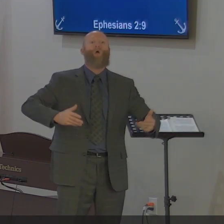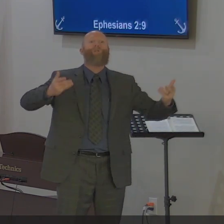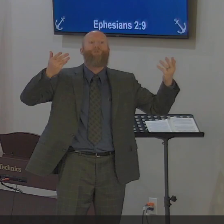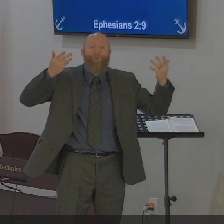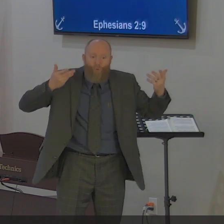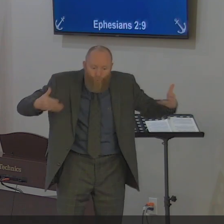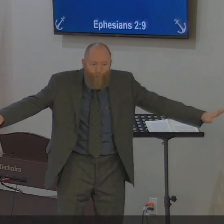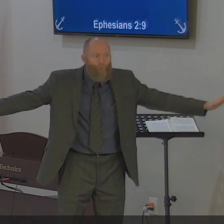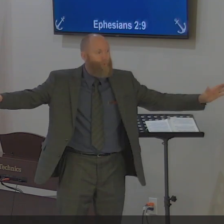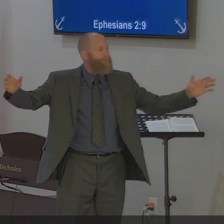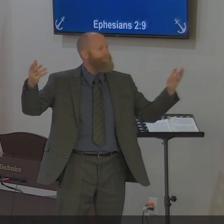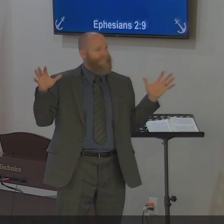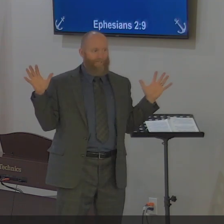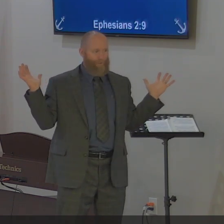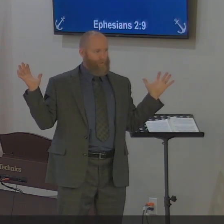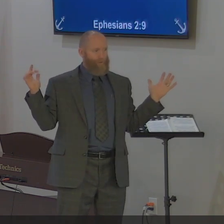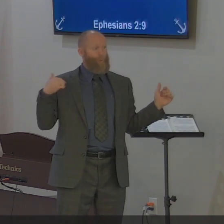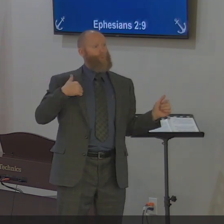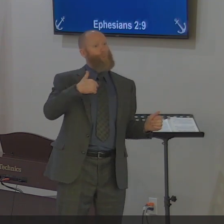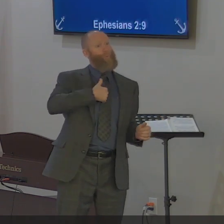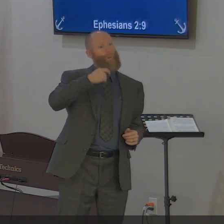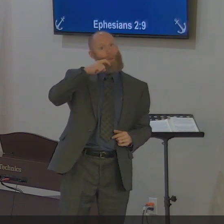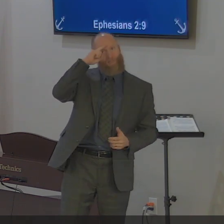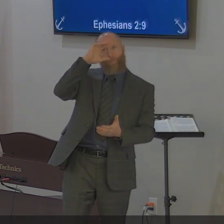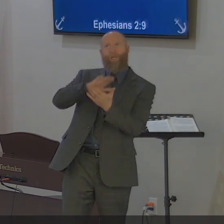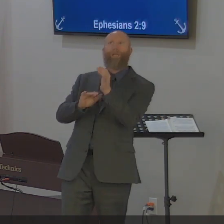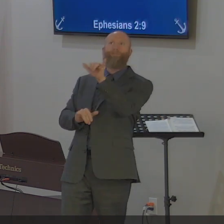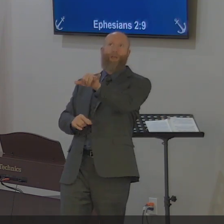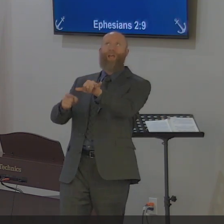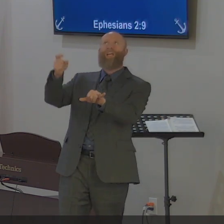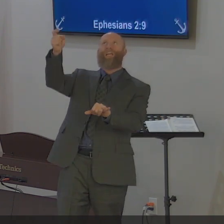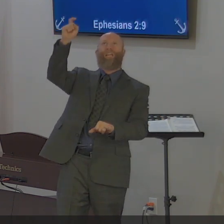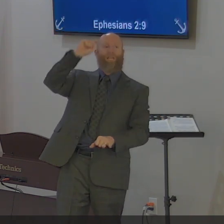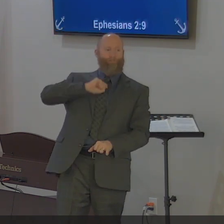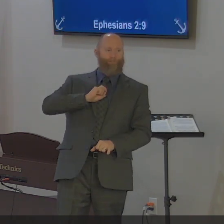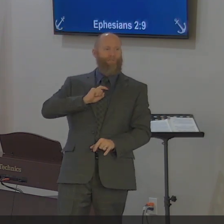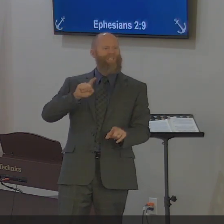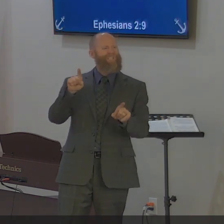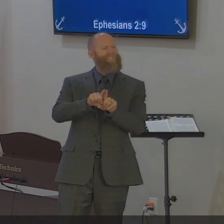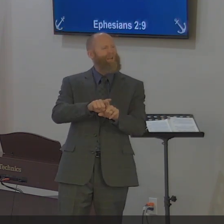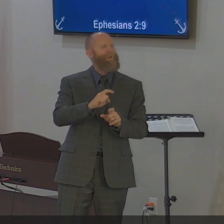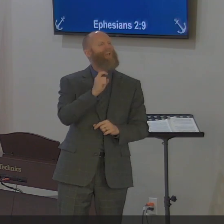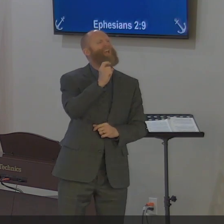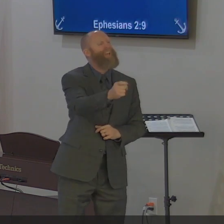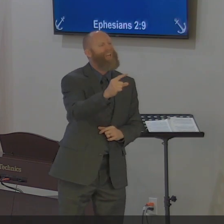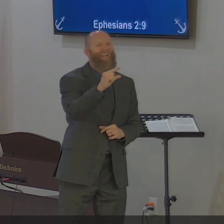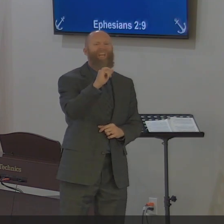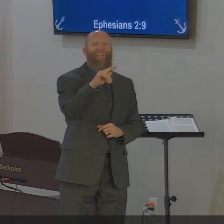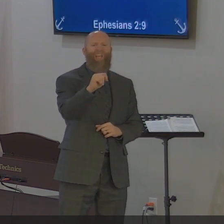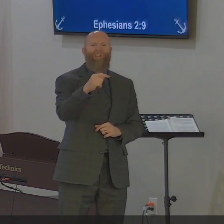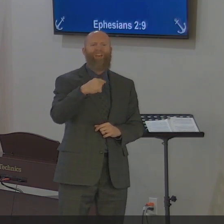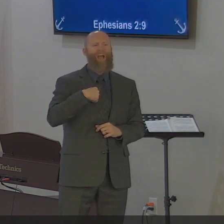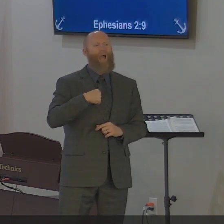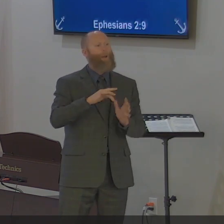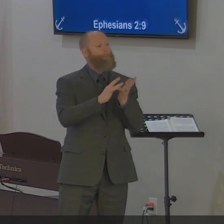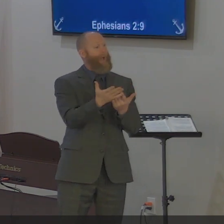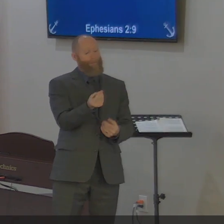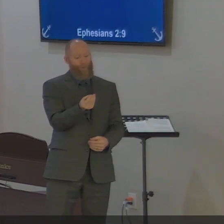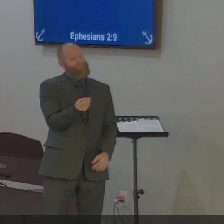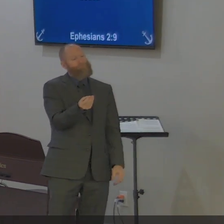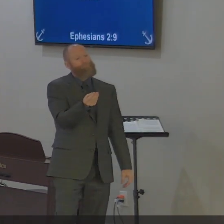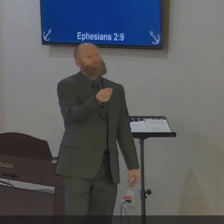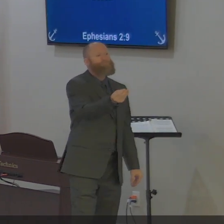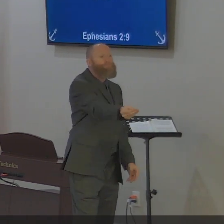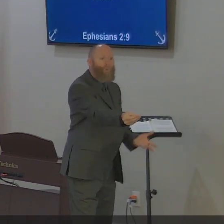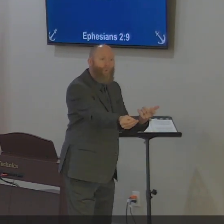have to receive that. You have to believe that. It's like a gift. If I were to try and give you my Bible, I'm holding it out to you. It's like Jesus